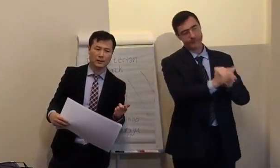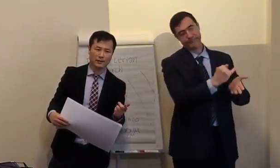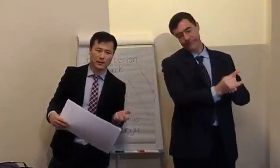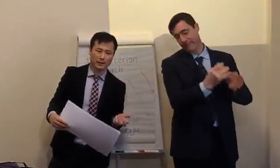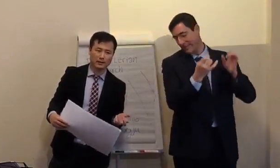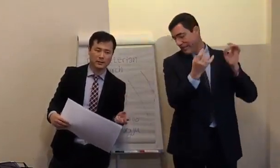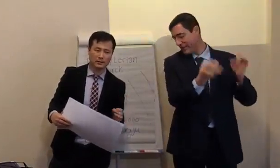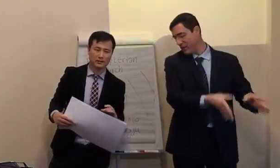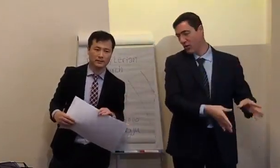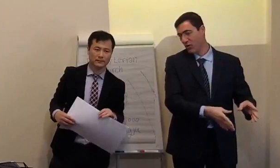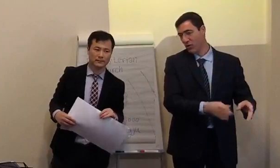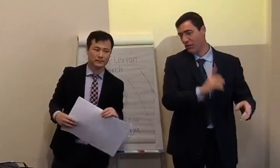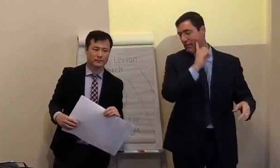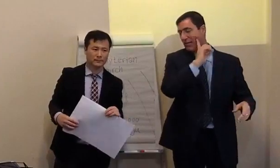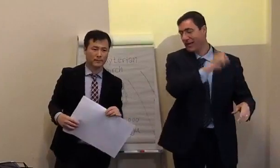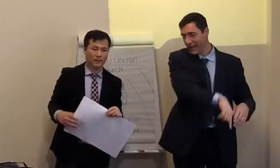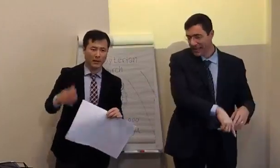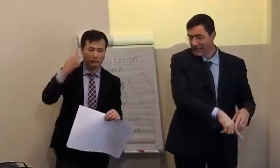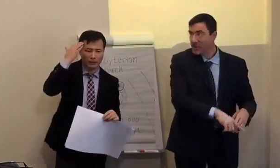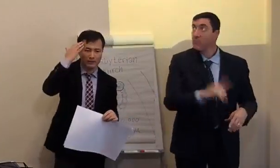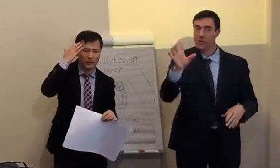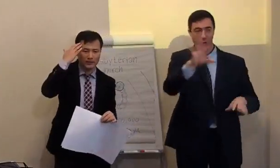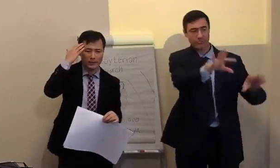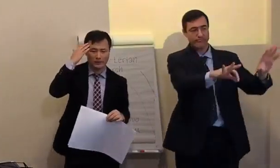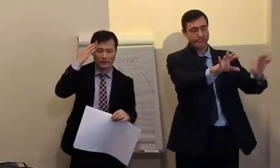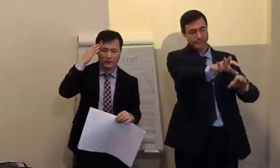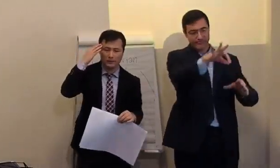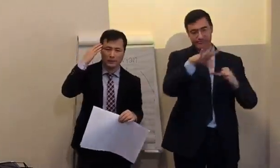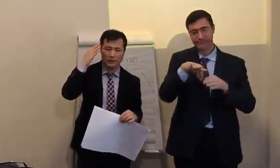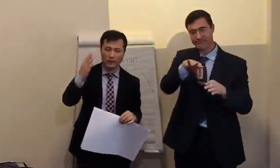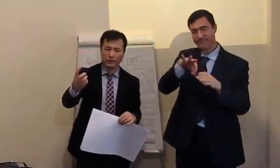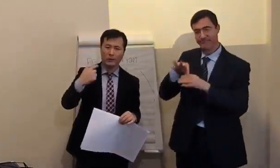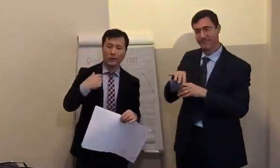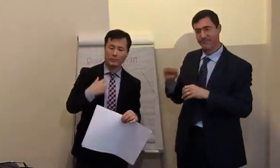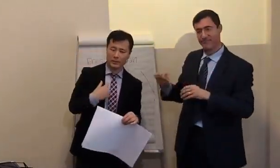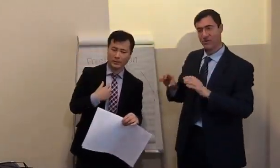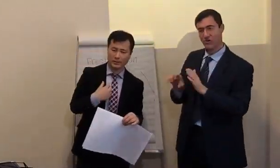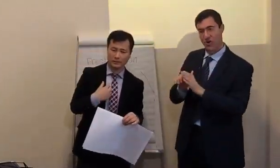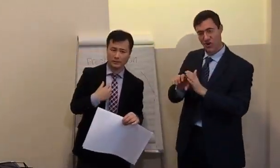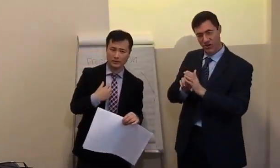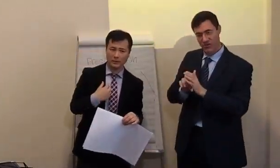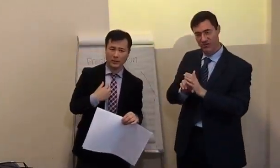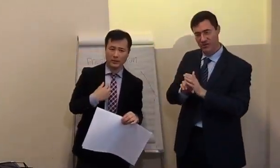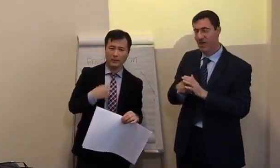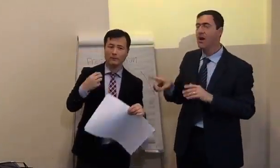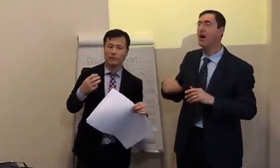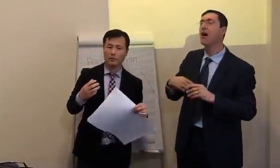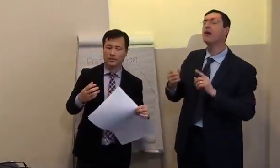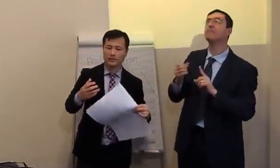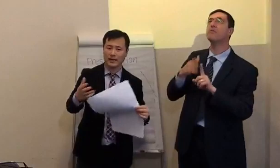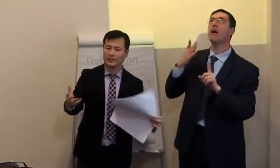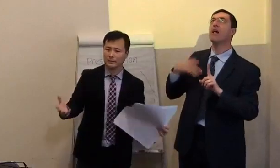and neglected. I recognize that Lord called me not for just nice